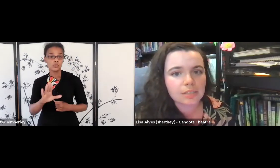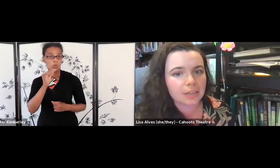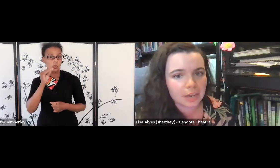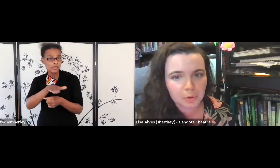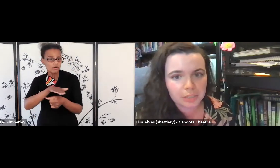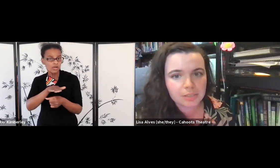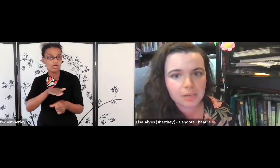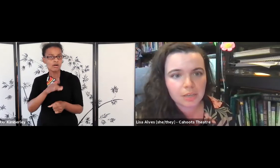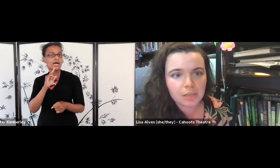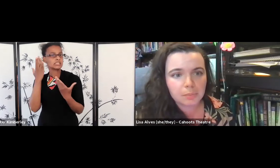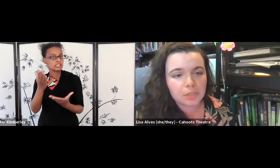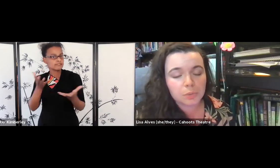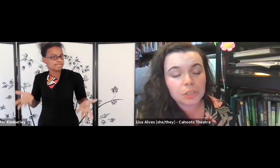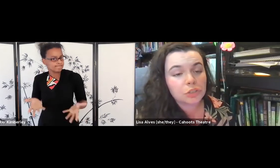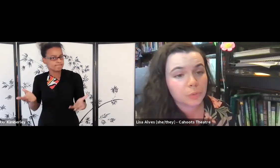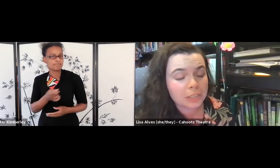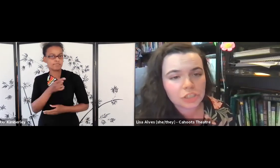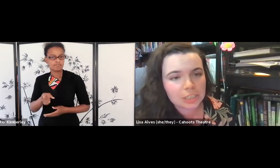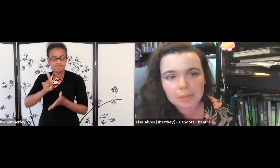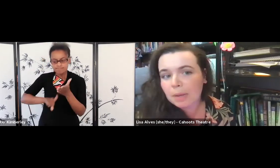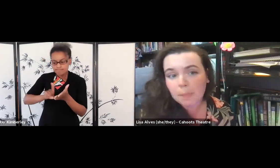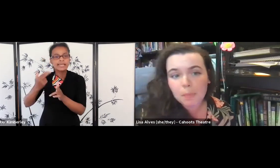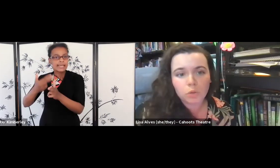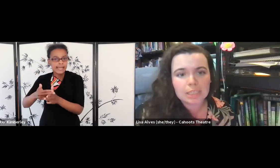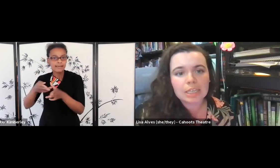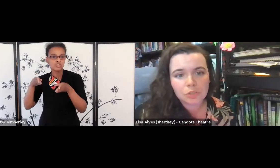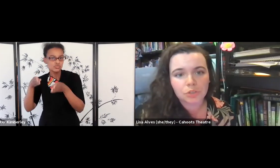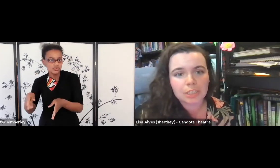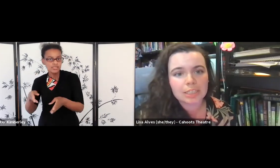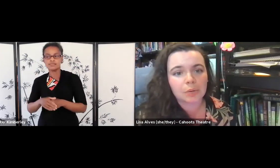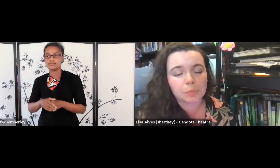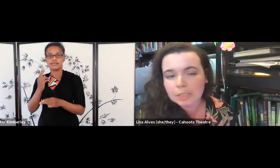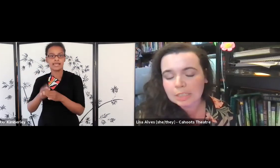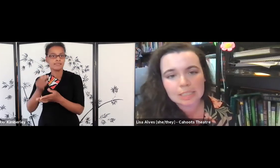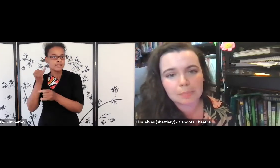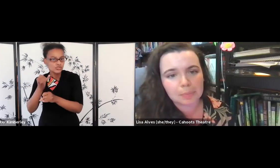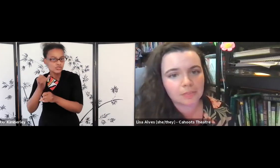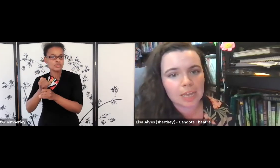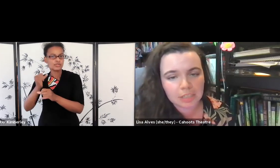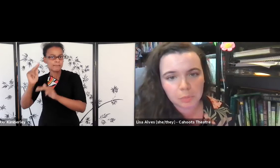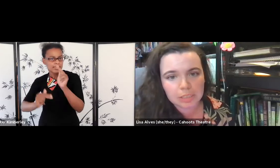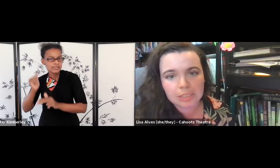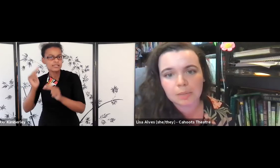and landmarks, because we are entrenched in an upholding history that really doesn't benefit anyone except a